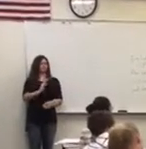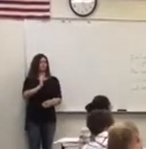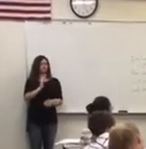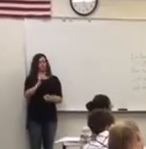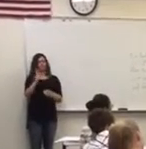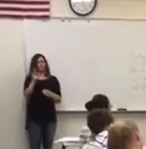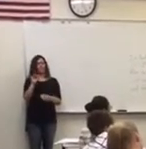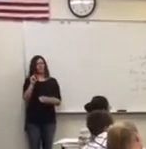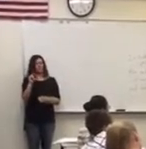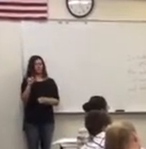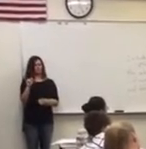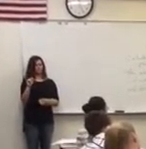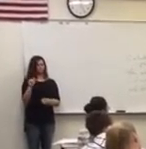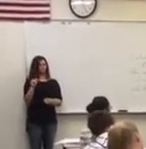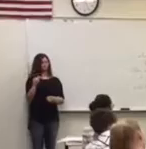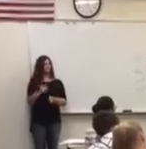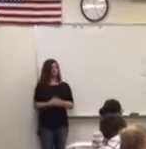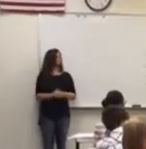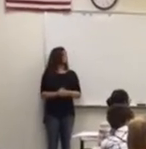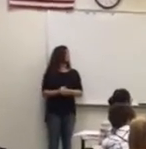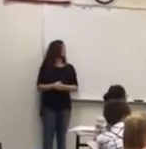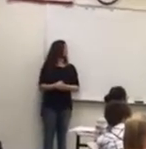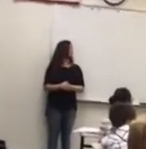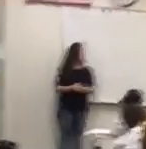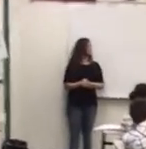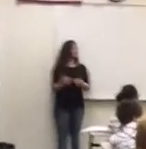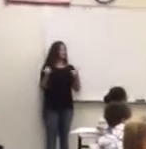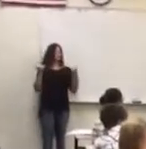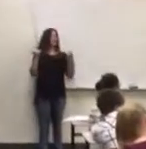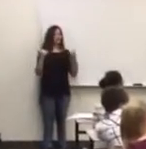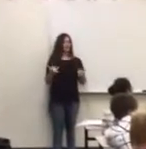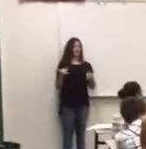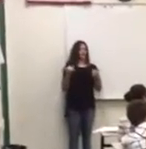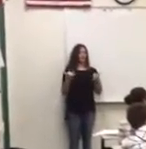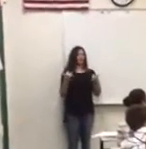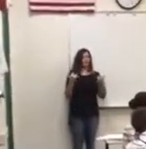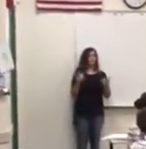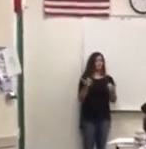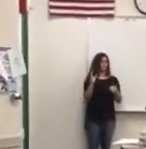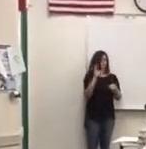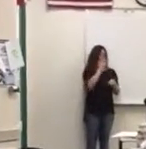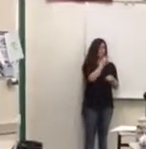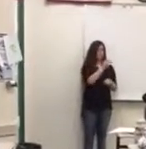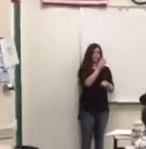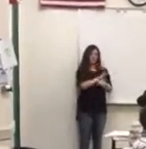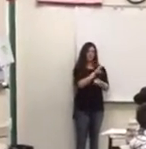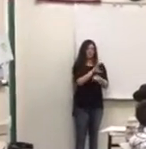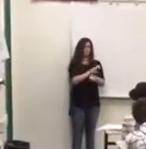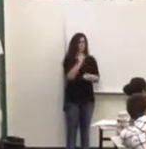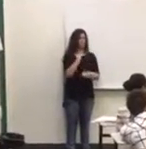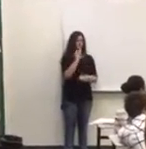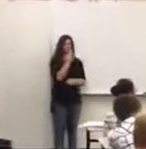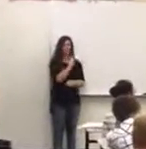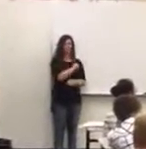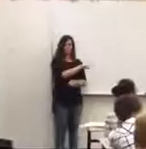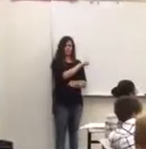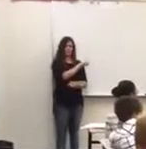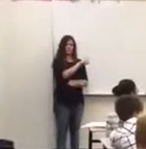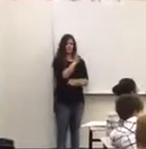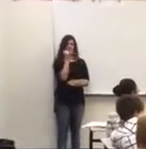presentation. What happens when I transfer it to this computer is the font does not transfer.